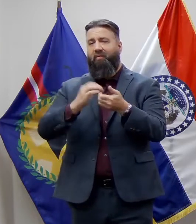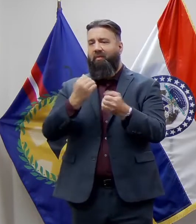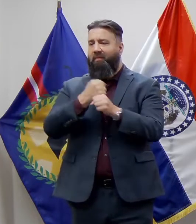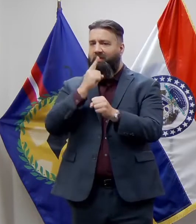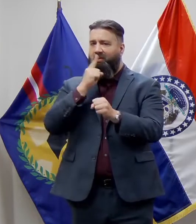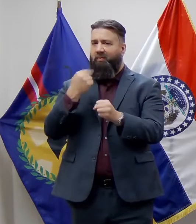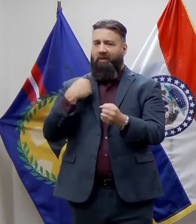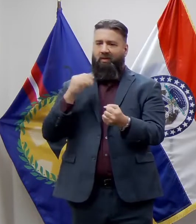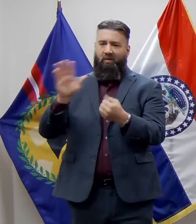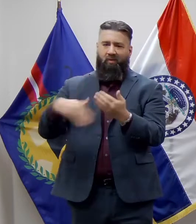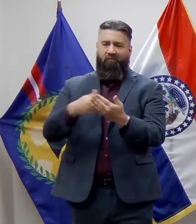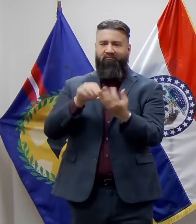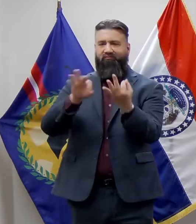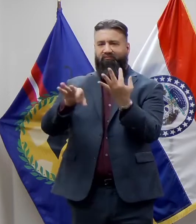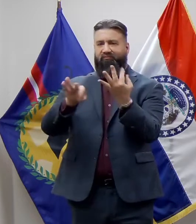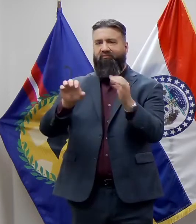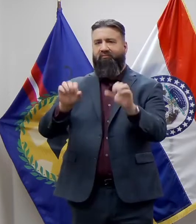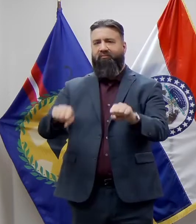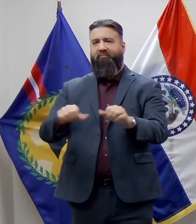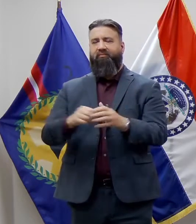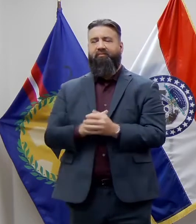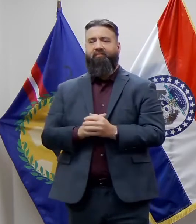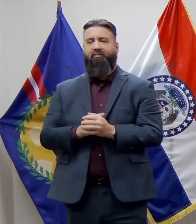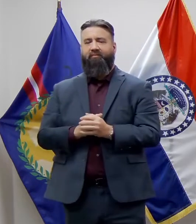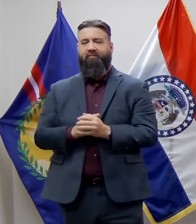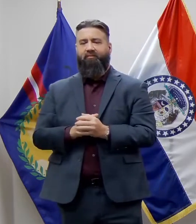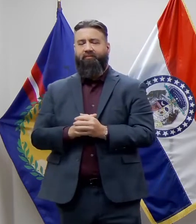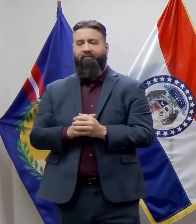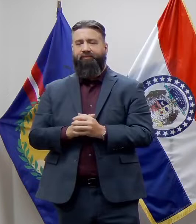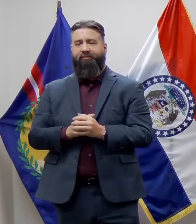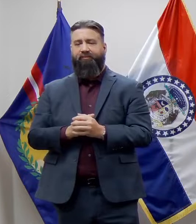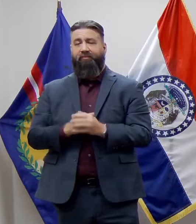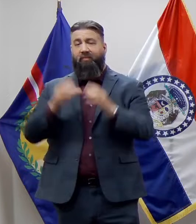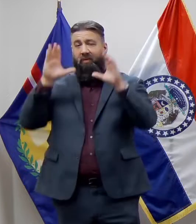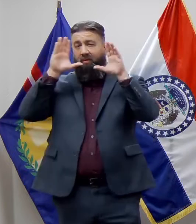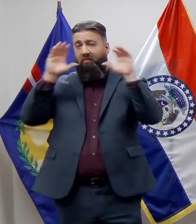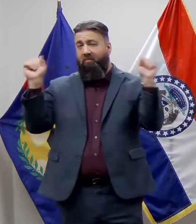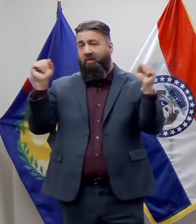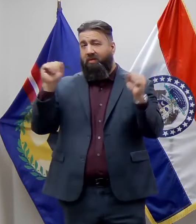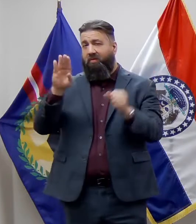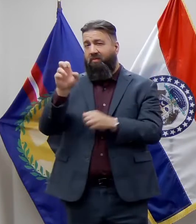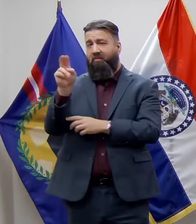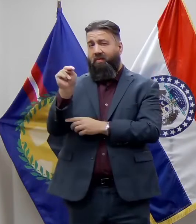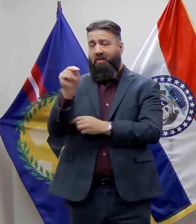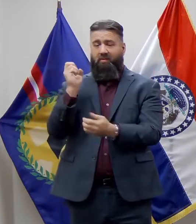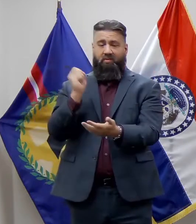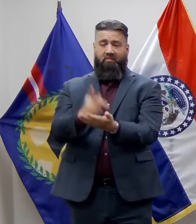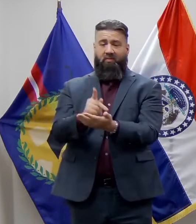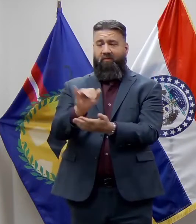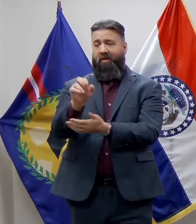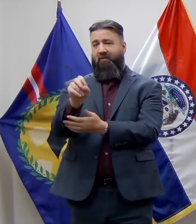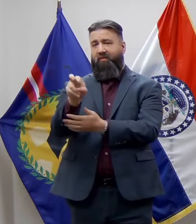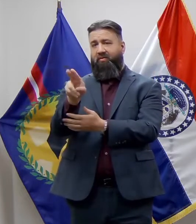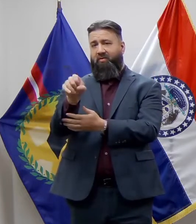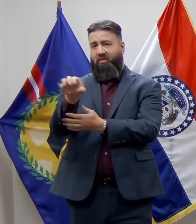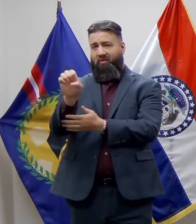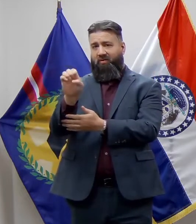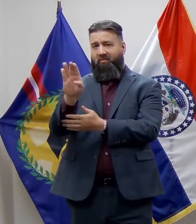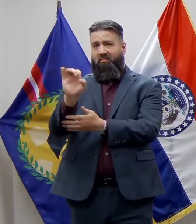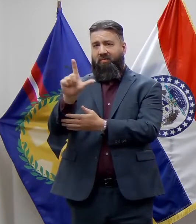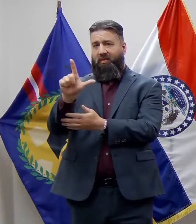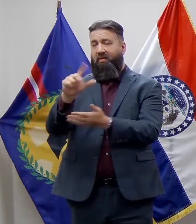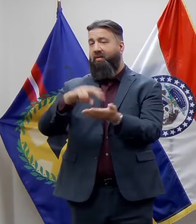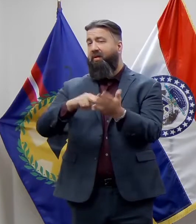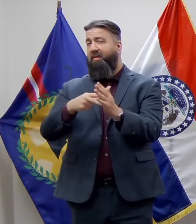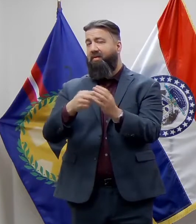possible. The infrastructure bill that the Biden administration got approved through Congress means millions coming to St. Louis County to tackle